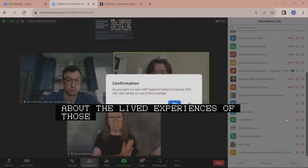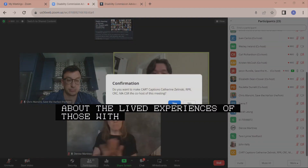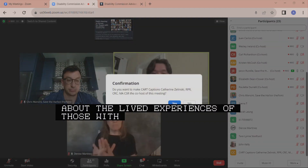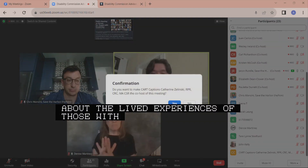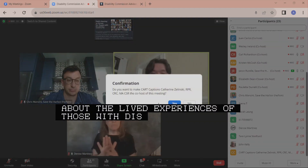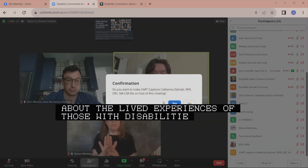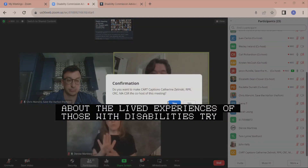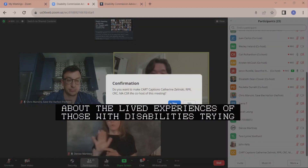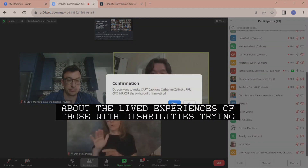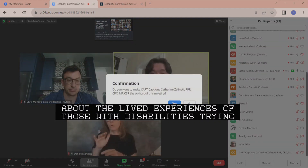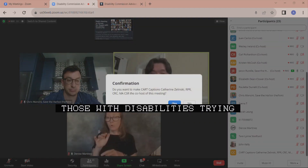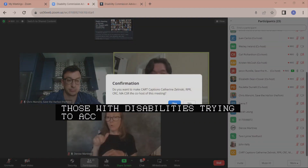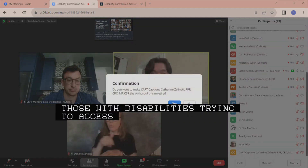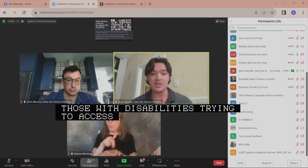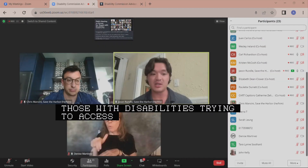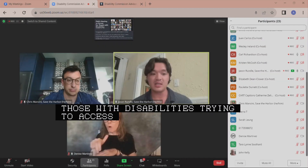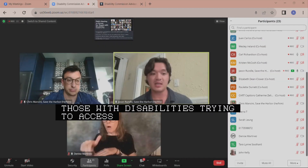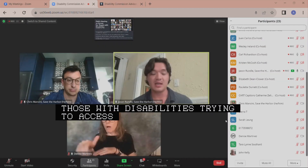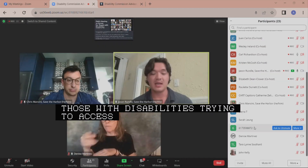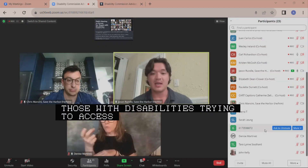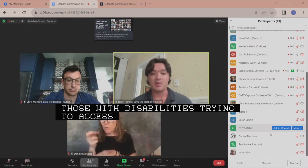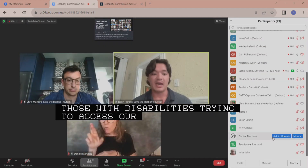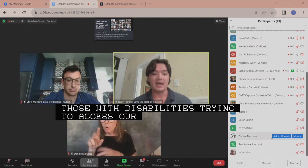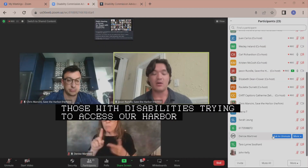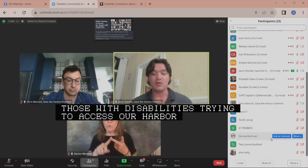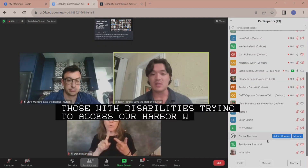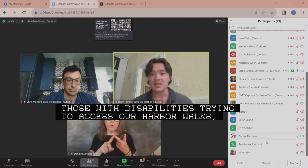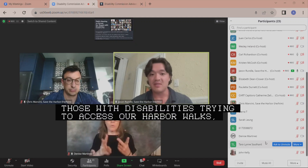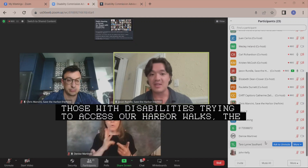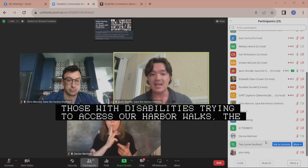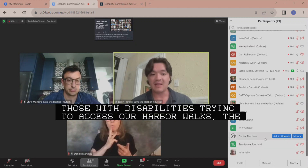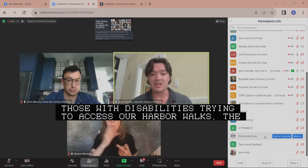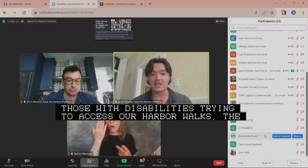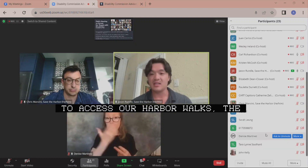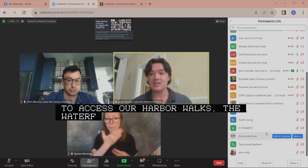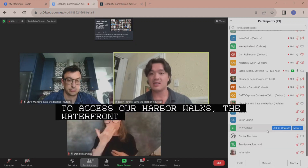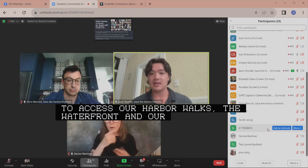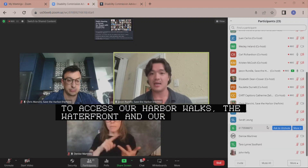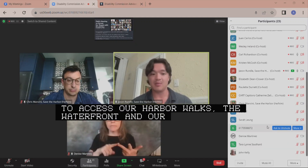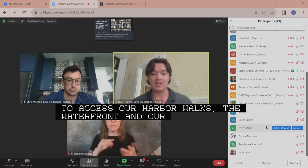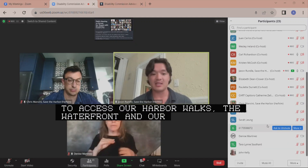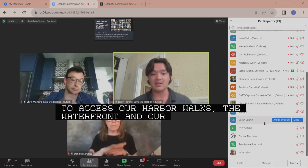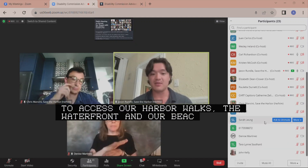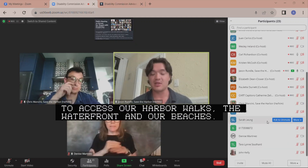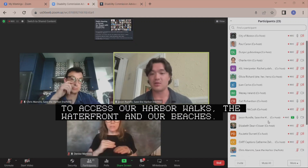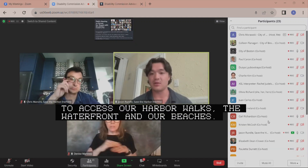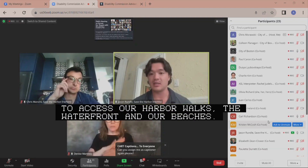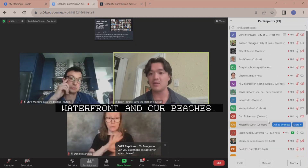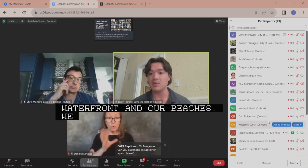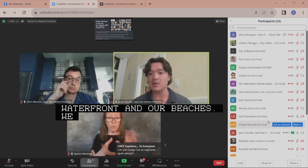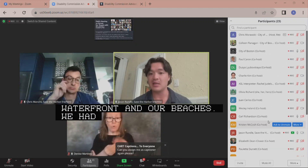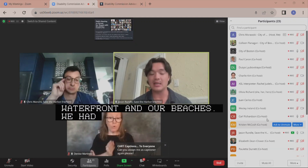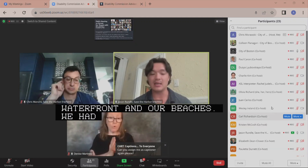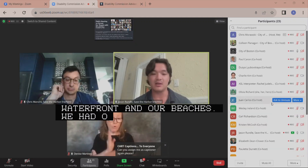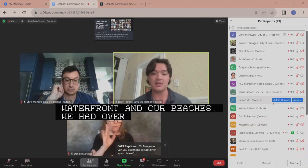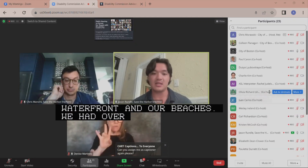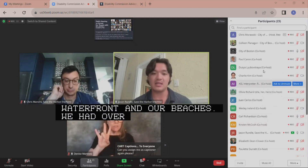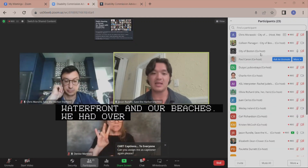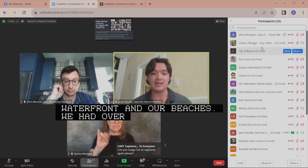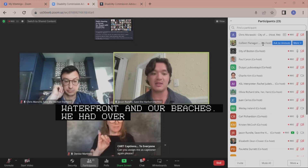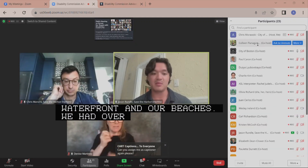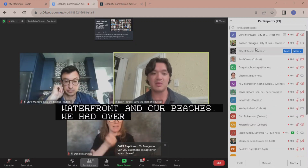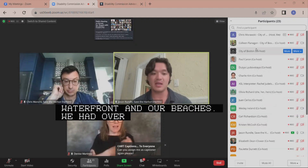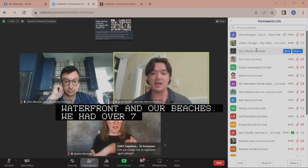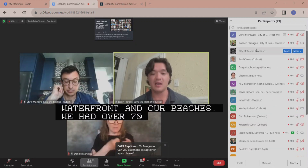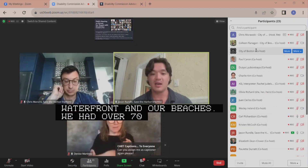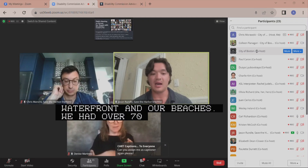walk, the waterfront, and our beaches. And we had over 70 advocates, elected officials, and community leaders